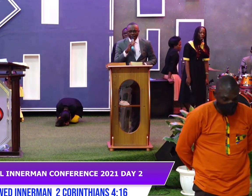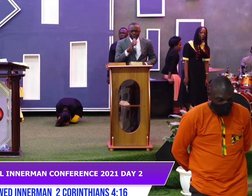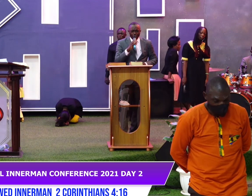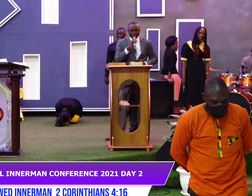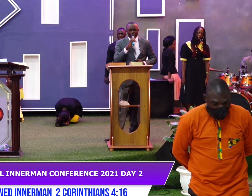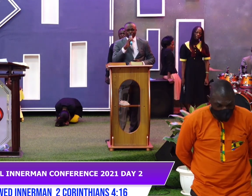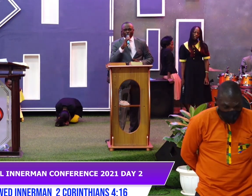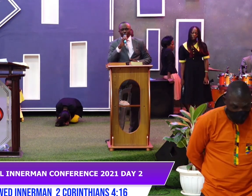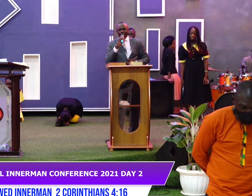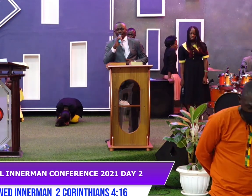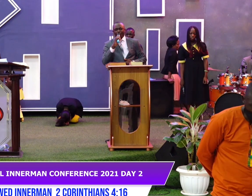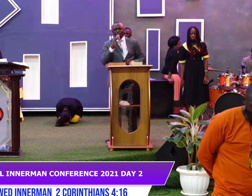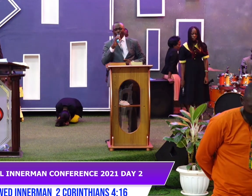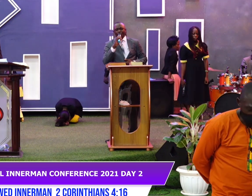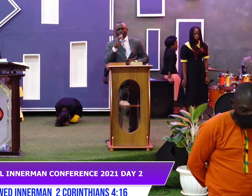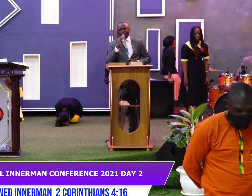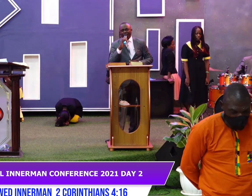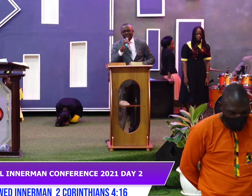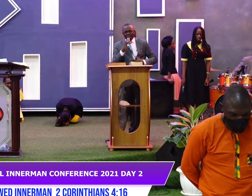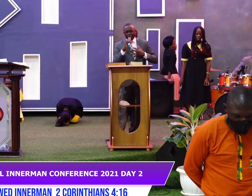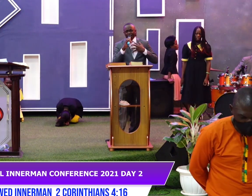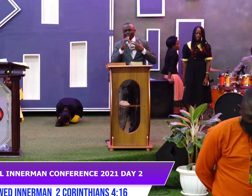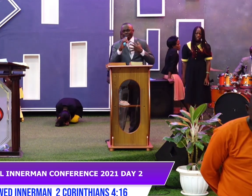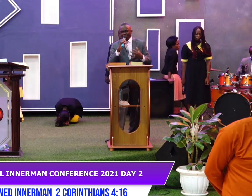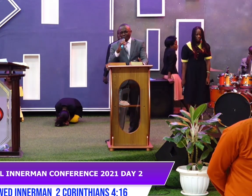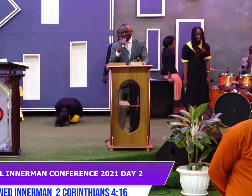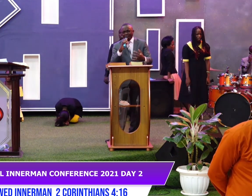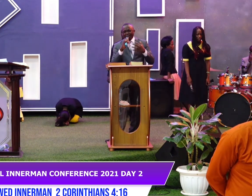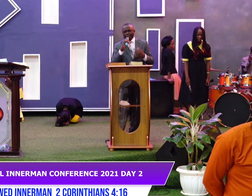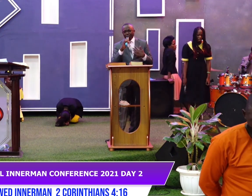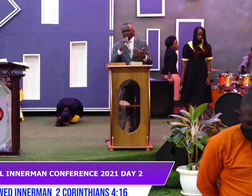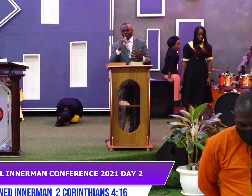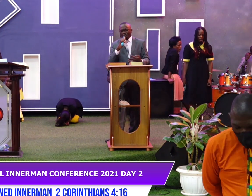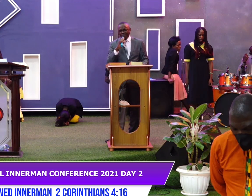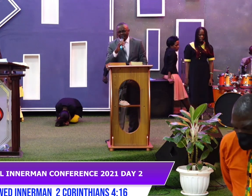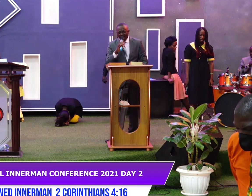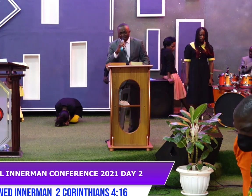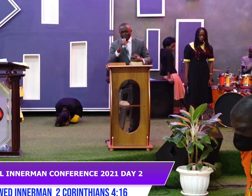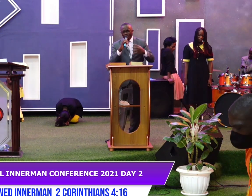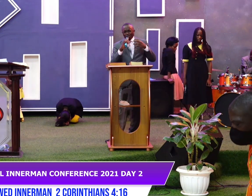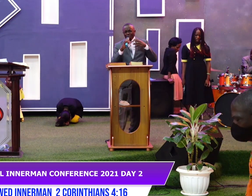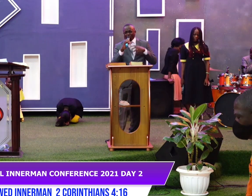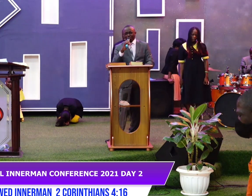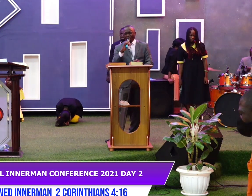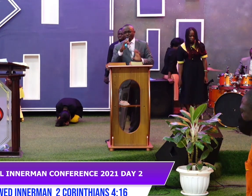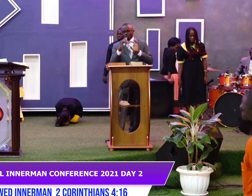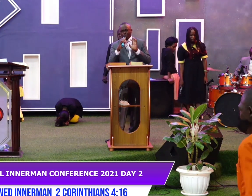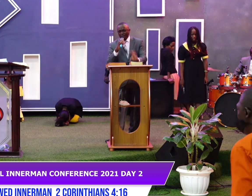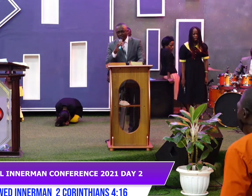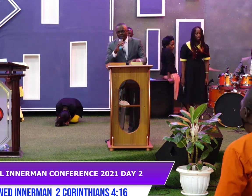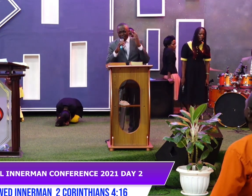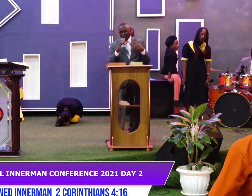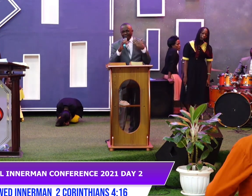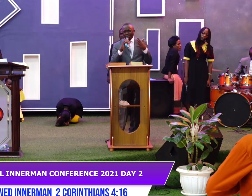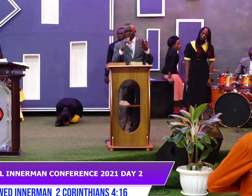bwaffe omwoyo omutukuvu obeera akabonero munda muffe ebigambo byaffe ebeera ebigambo ebiva gy'oli ebirowoozo byaffe